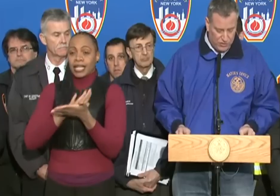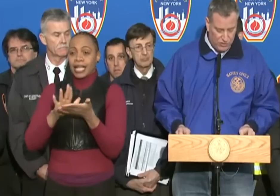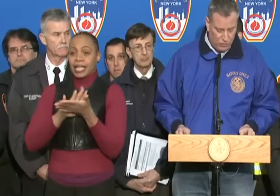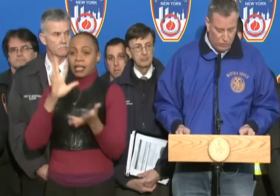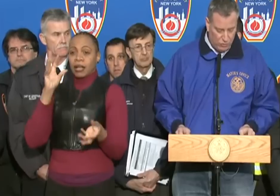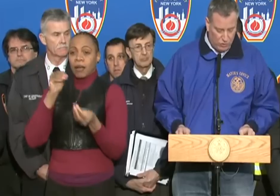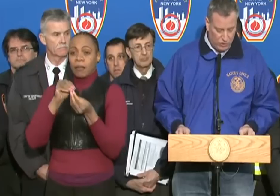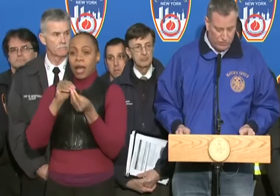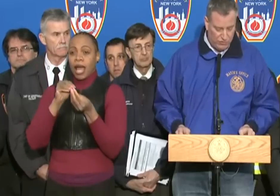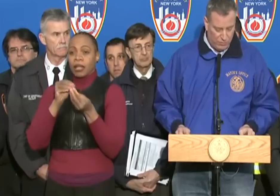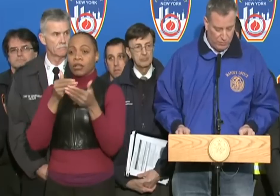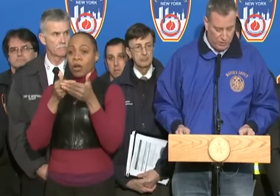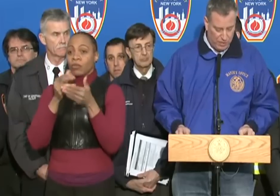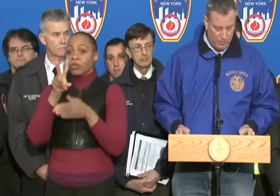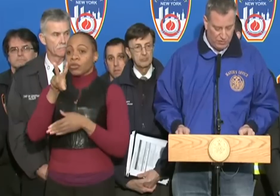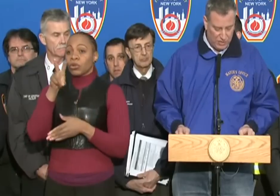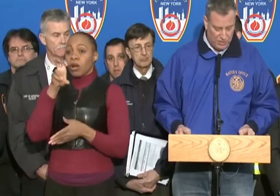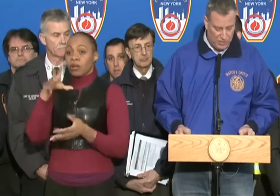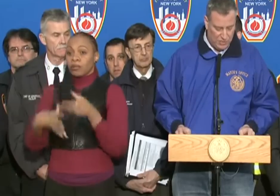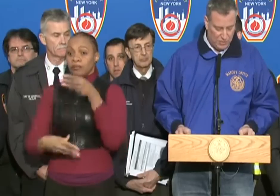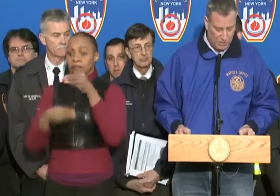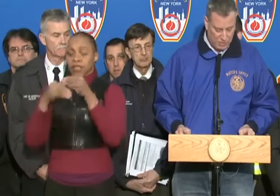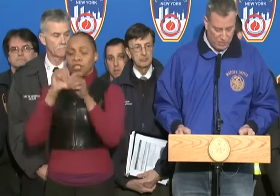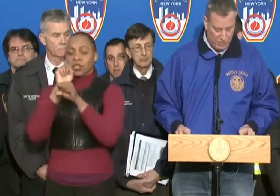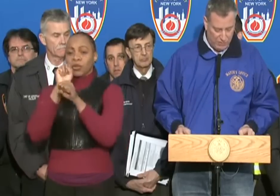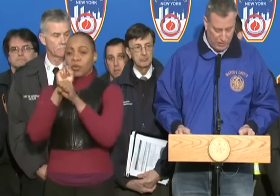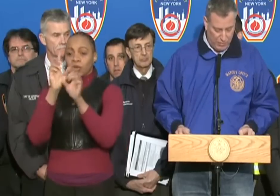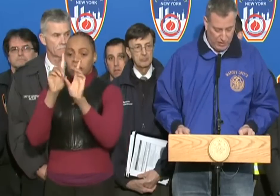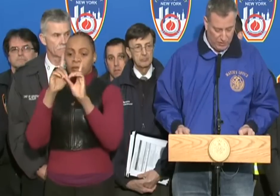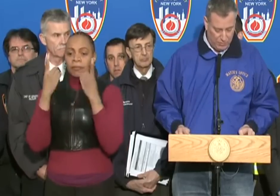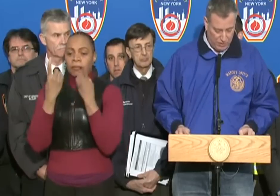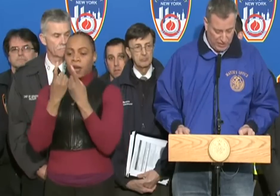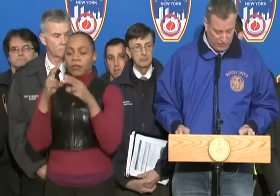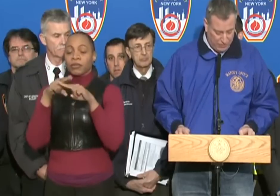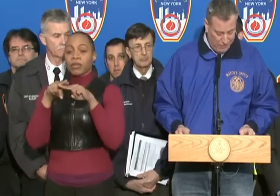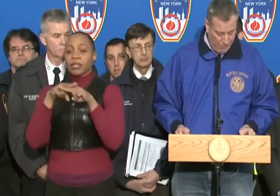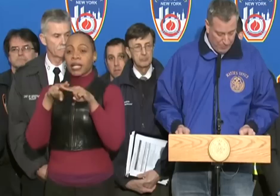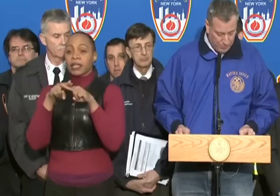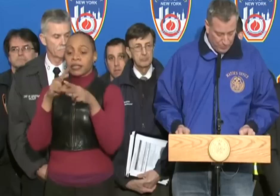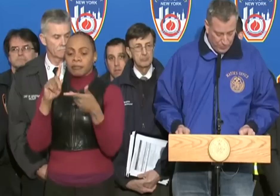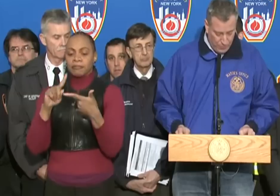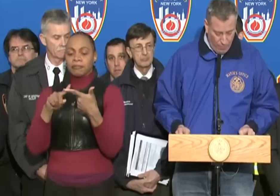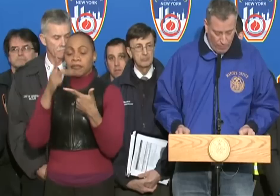200 additional workers from the Department of Transportation, Parks, and Environmental Protection.